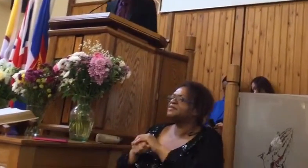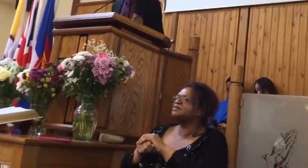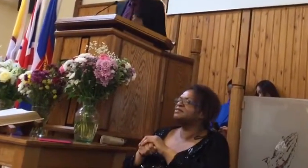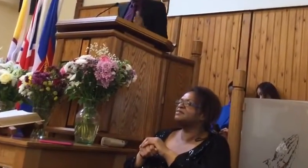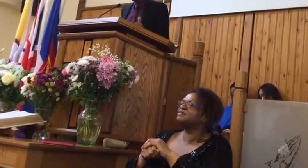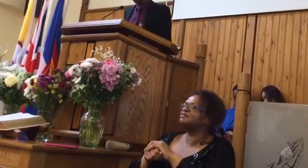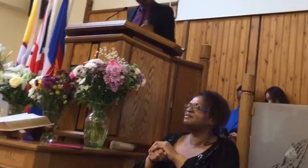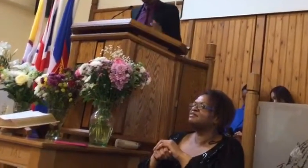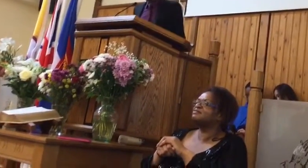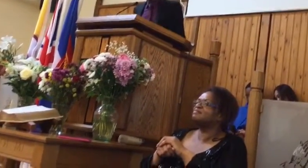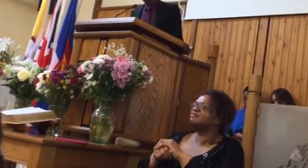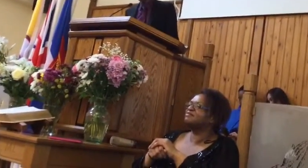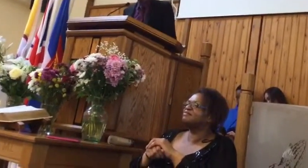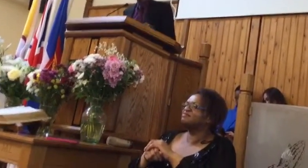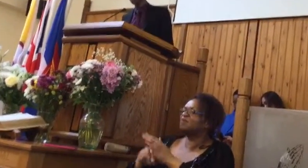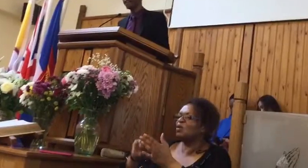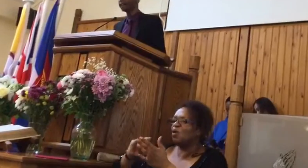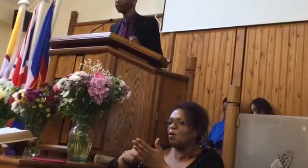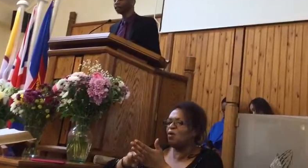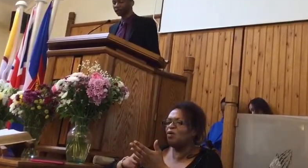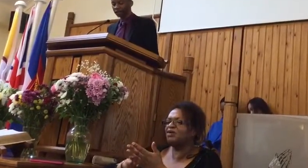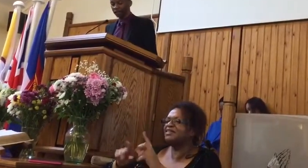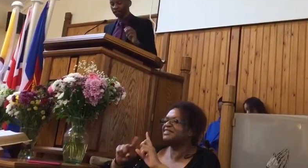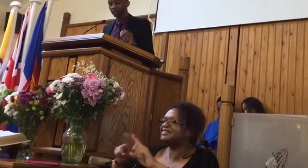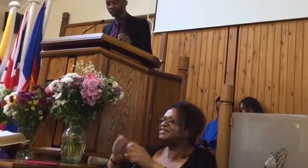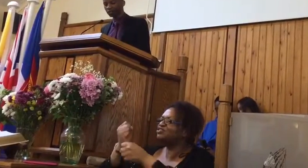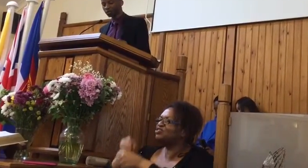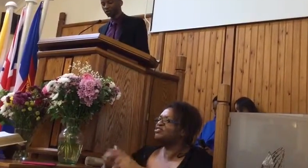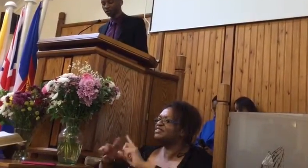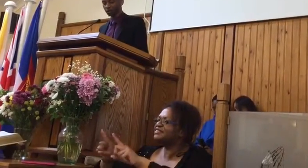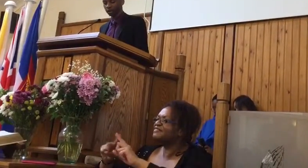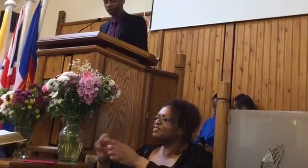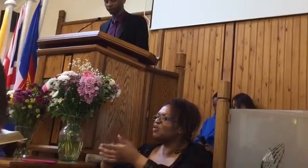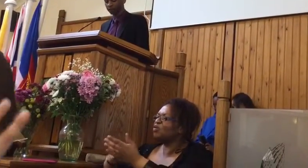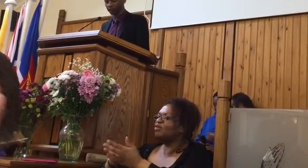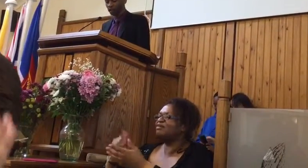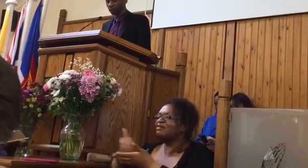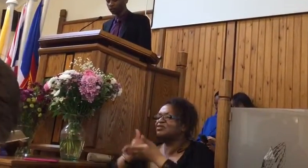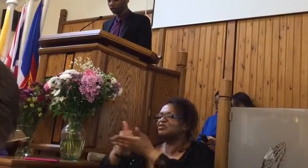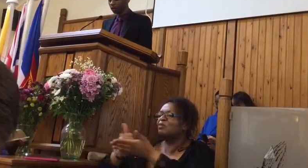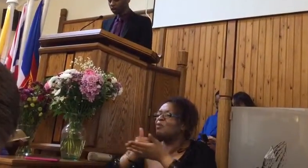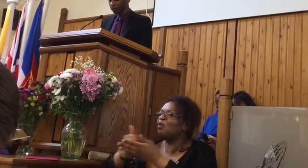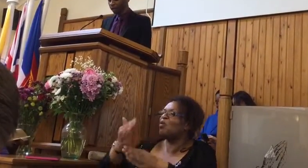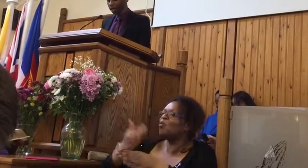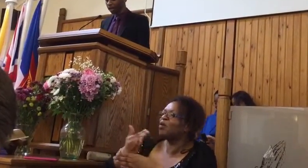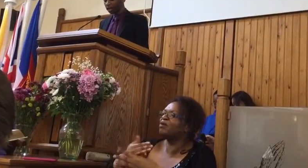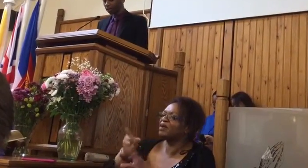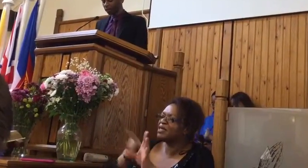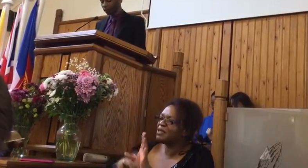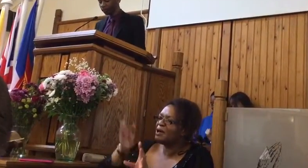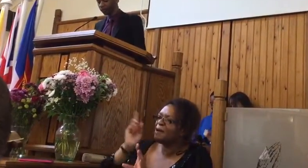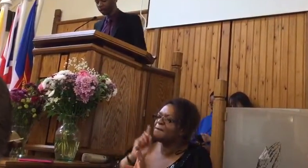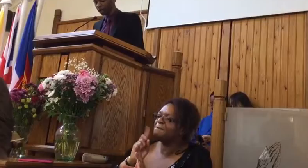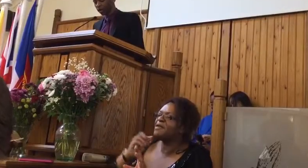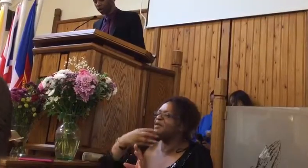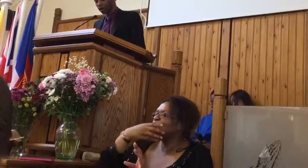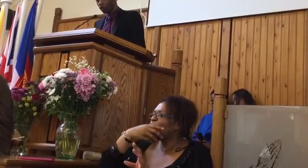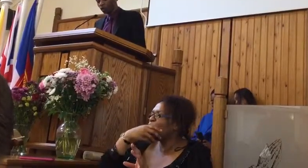Let there be companies organized in every church to do this work. Will the young men and young